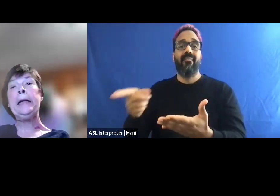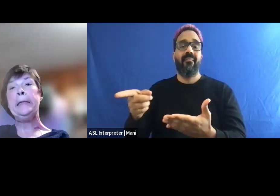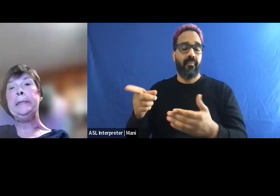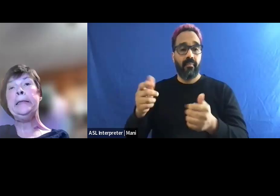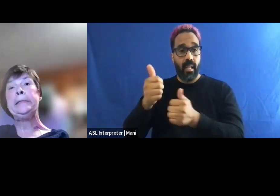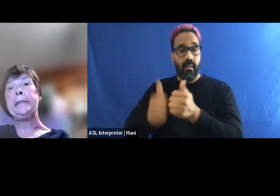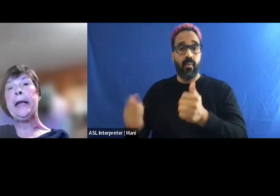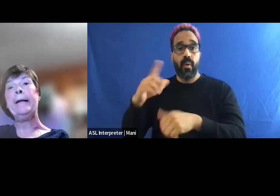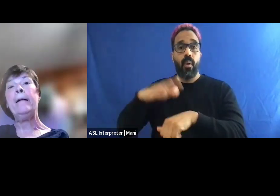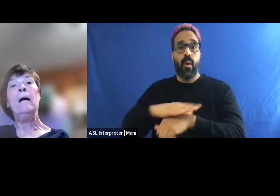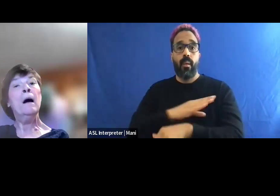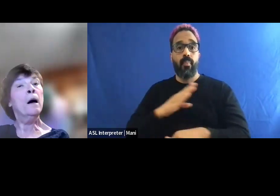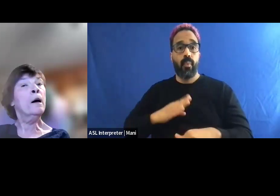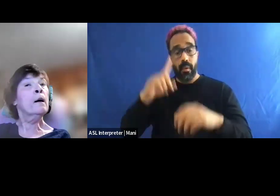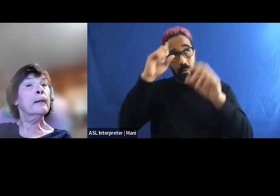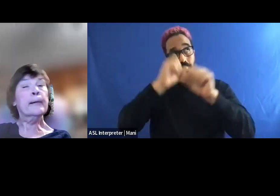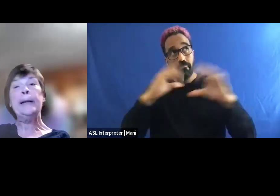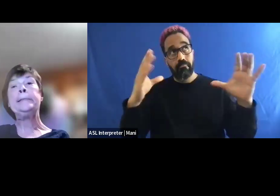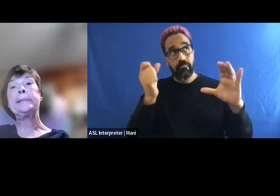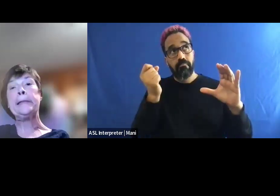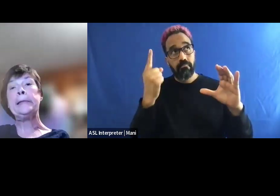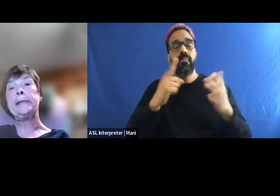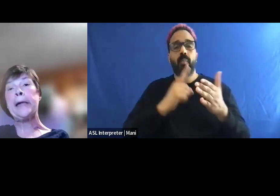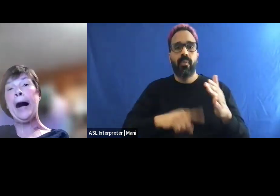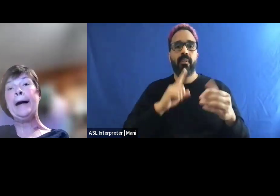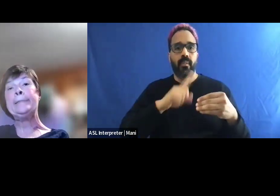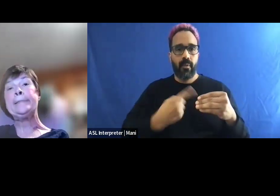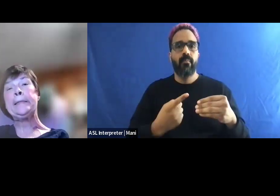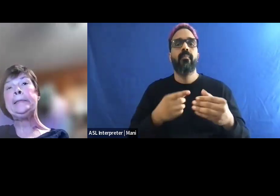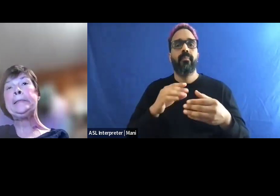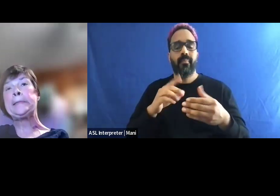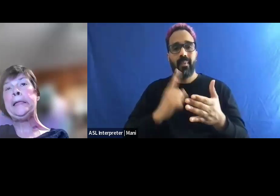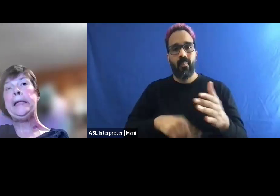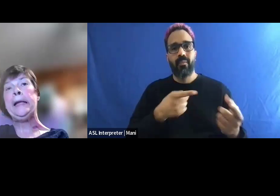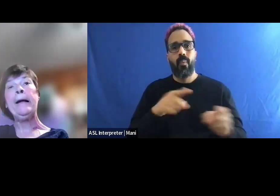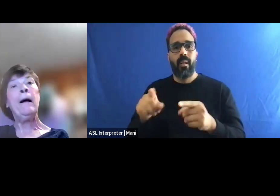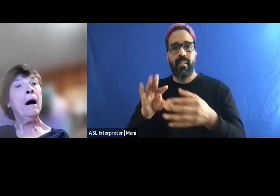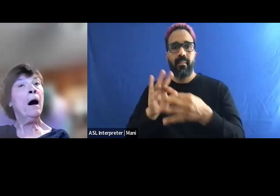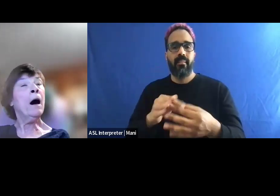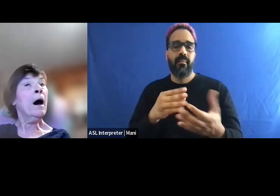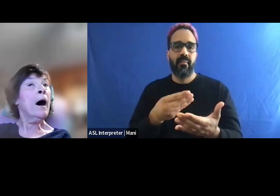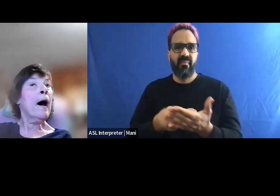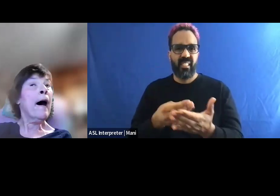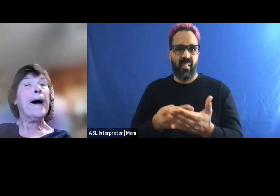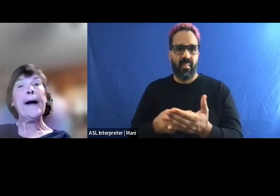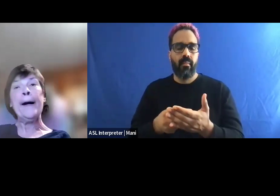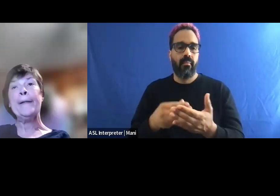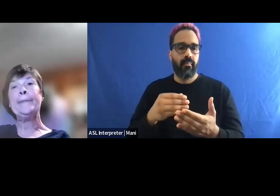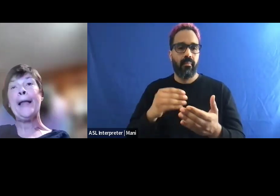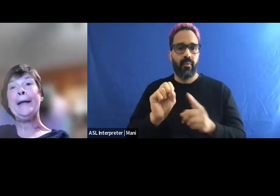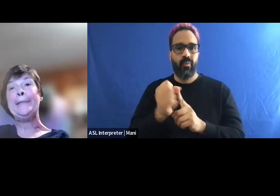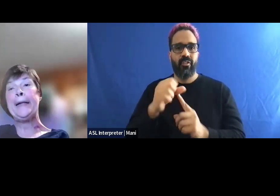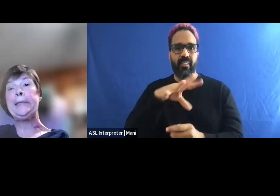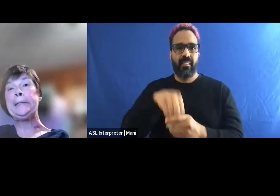person can understand what's going on fiscally. I